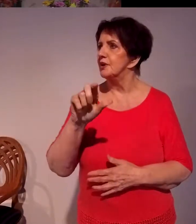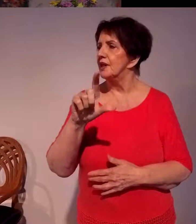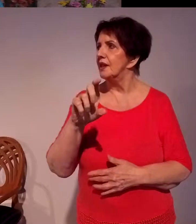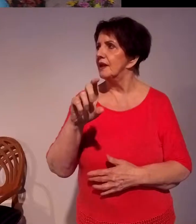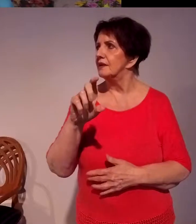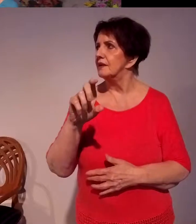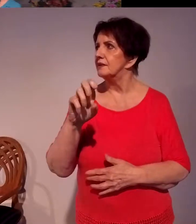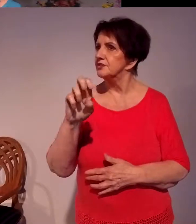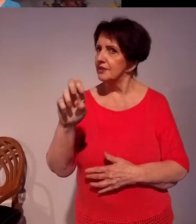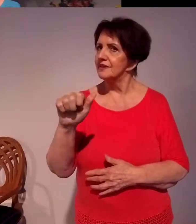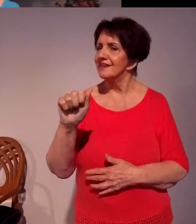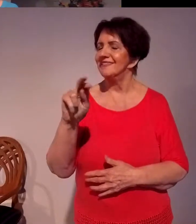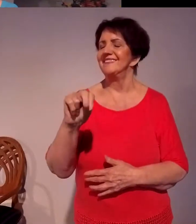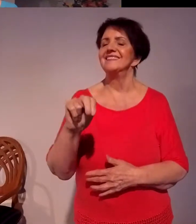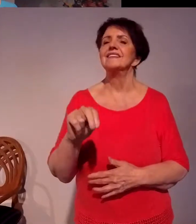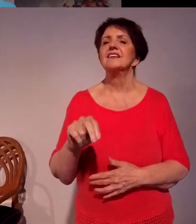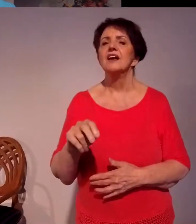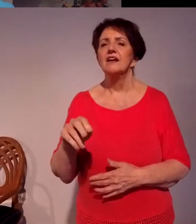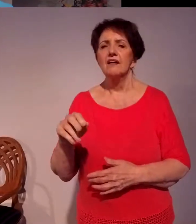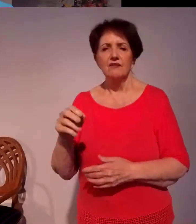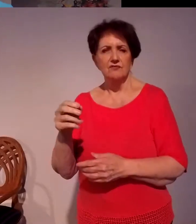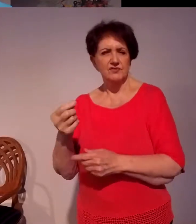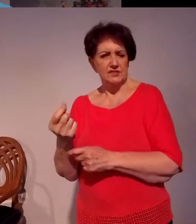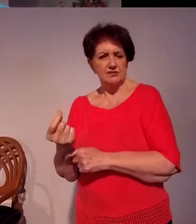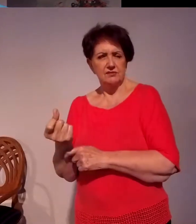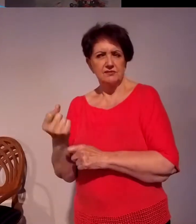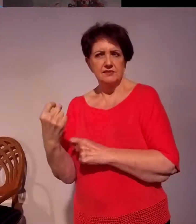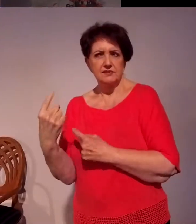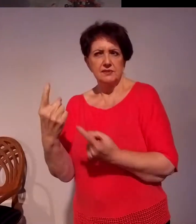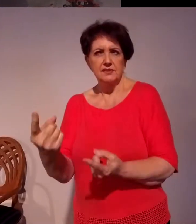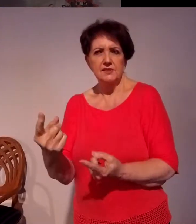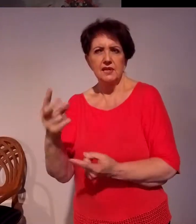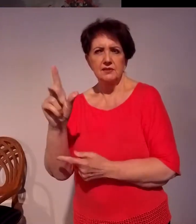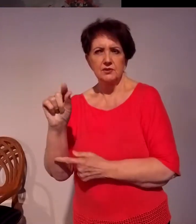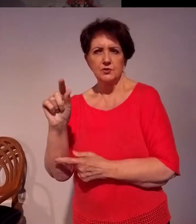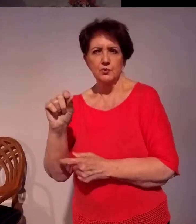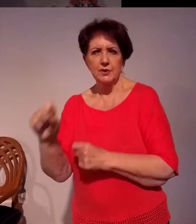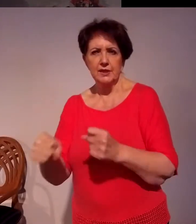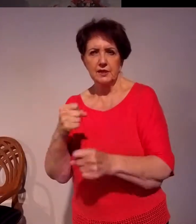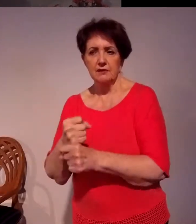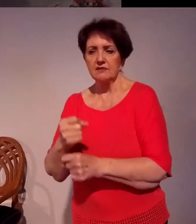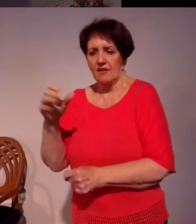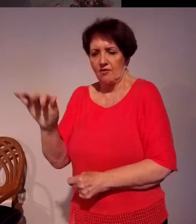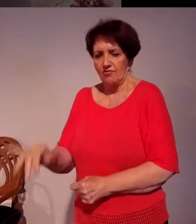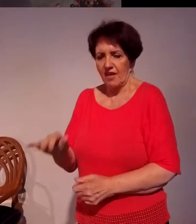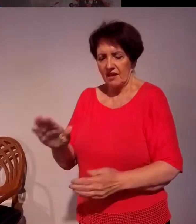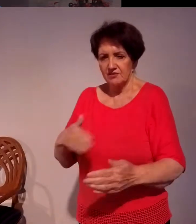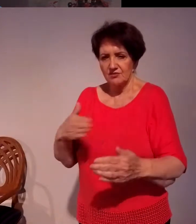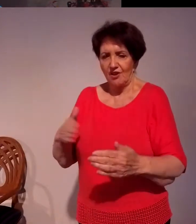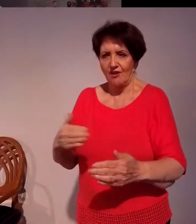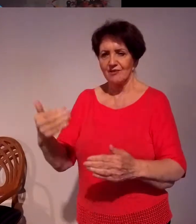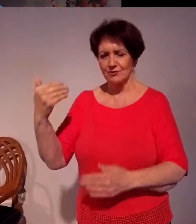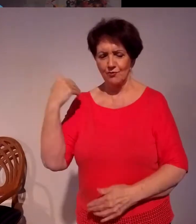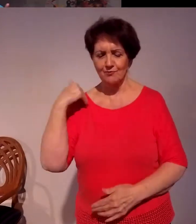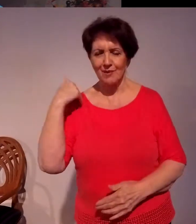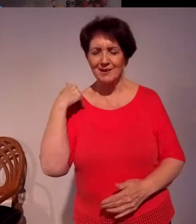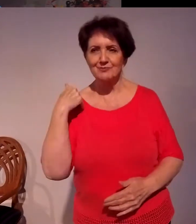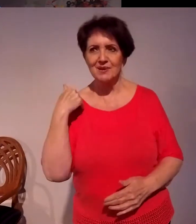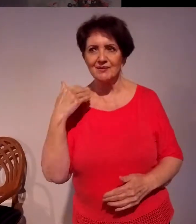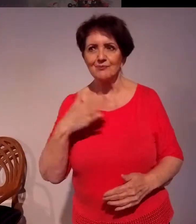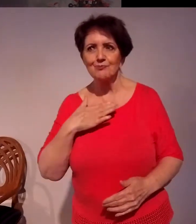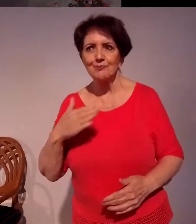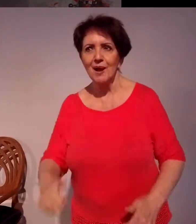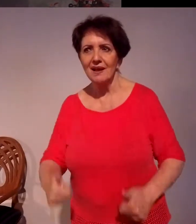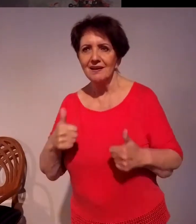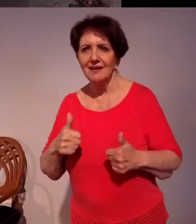have been moments when that song has been my anthem. The reminder of the things that I've allowed